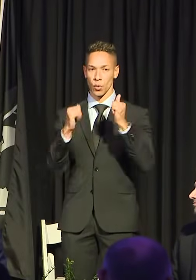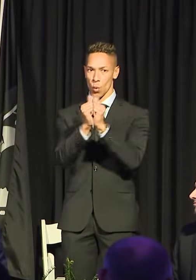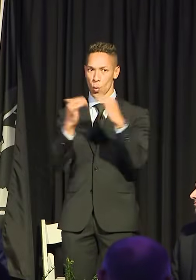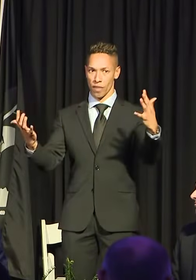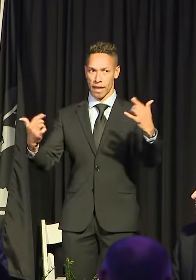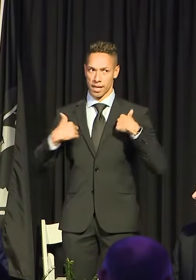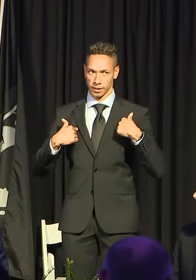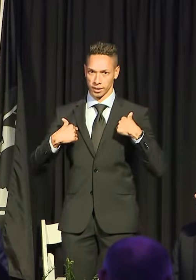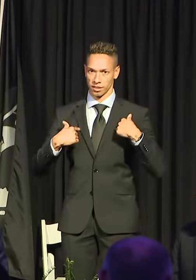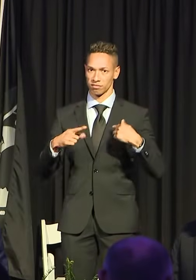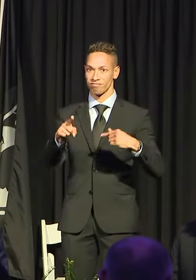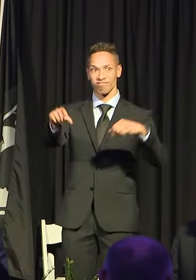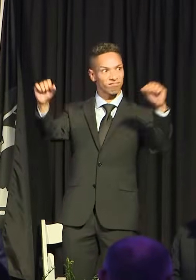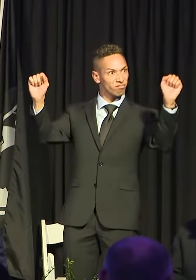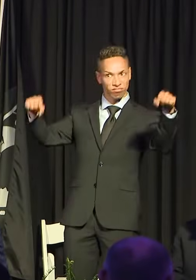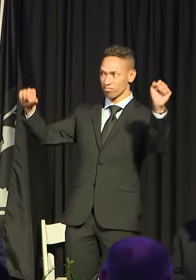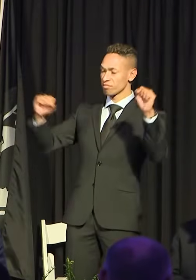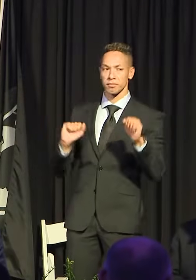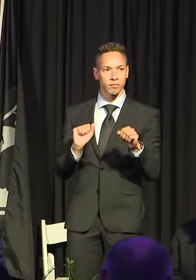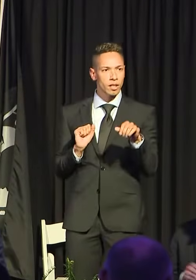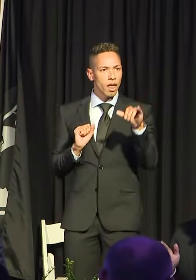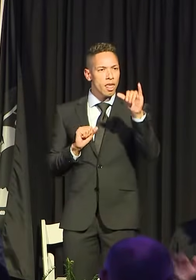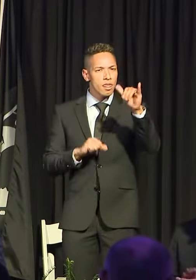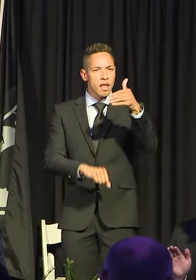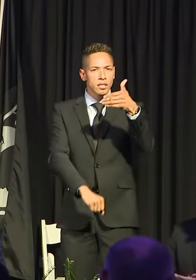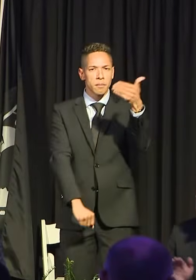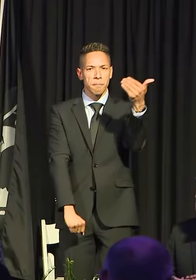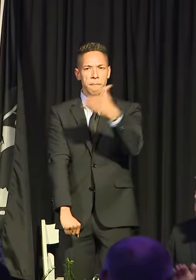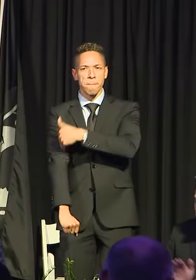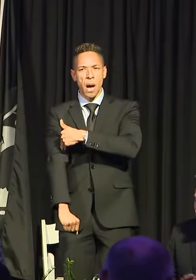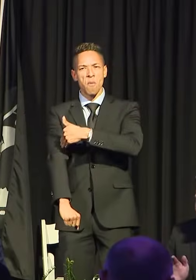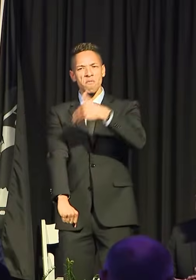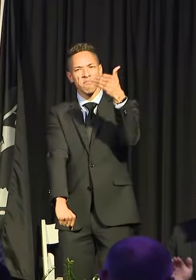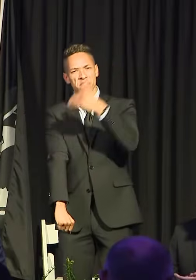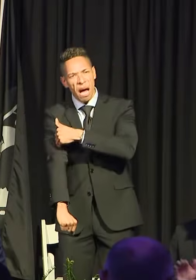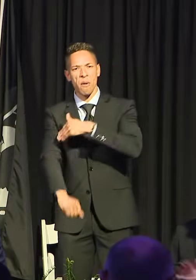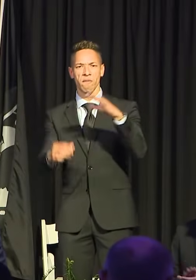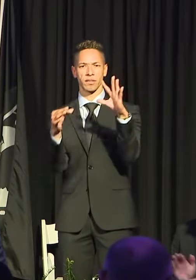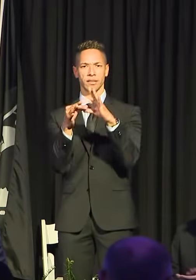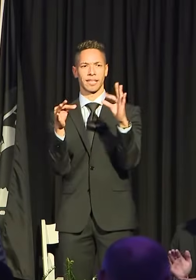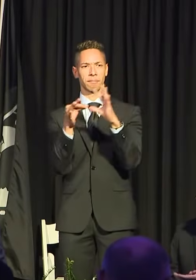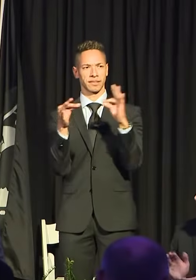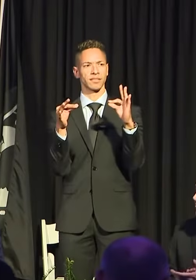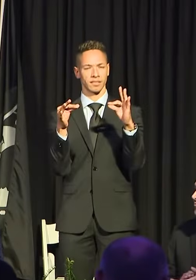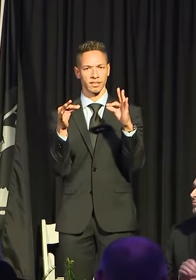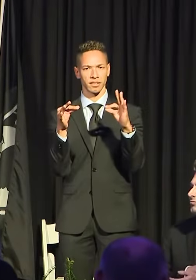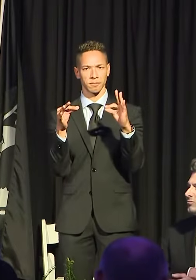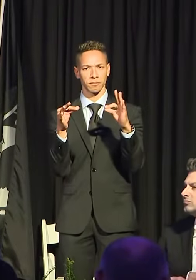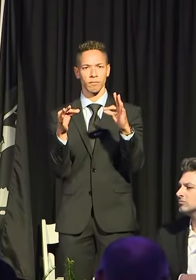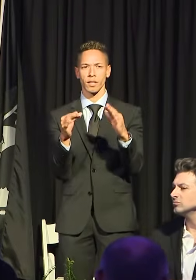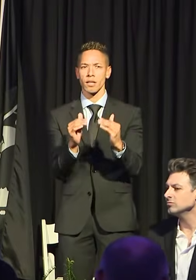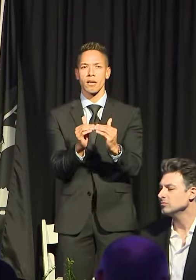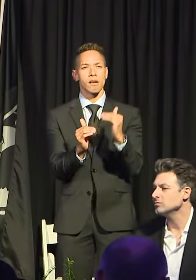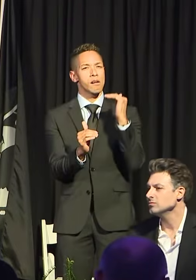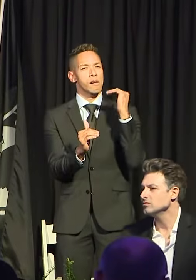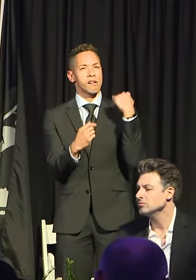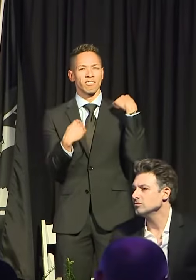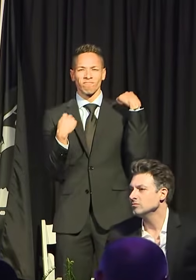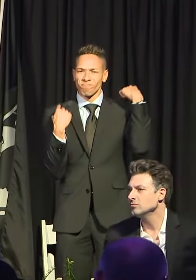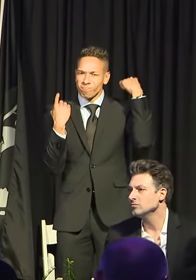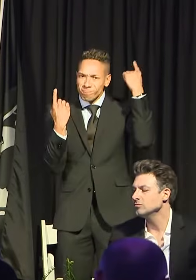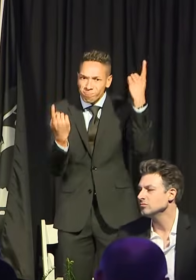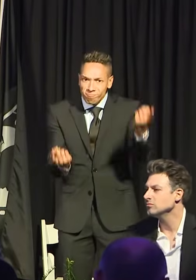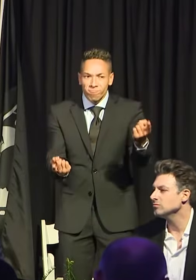without us. That is a powerful, powerful statement. Far too long in